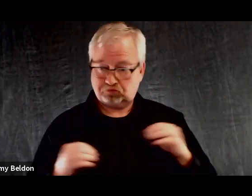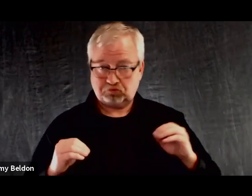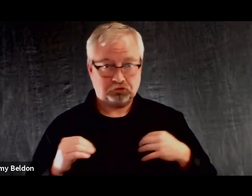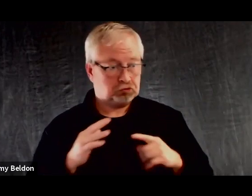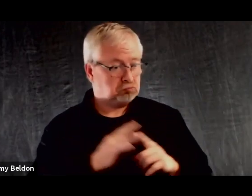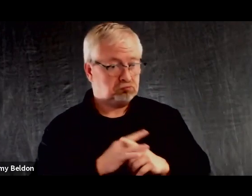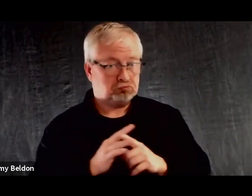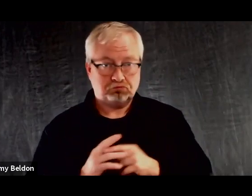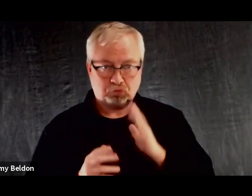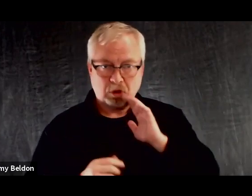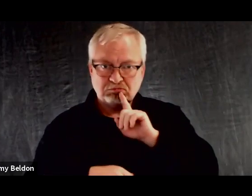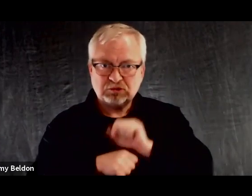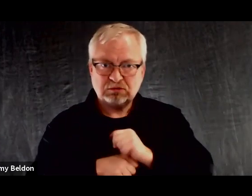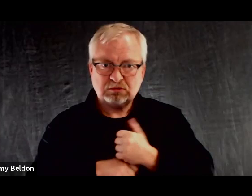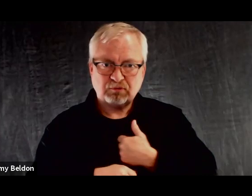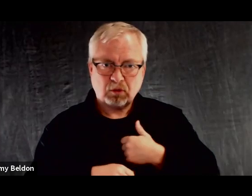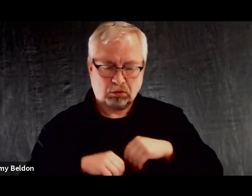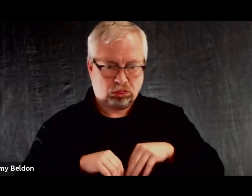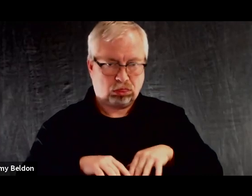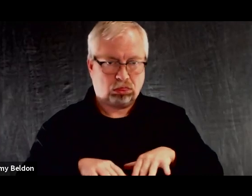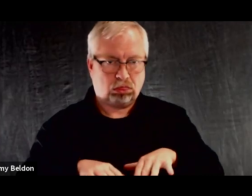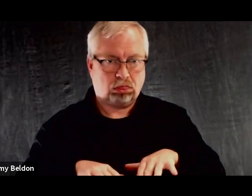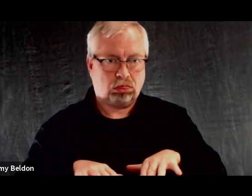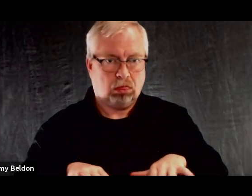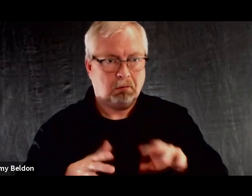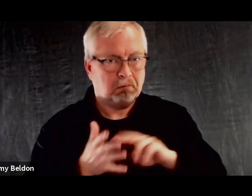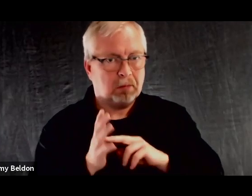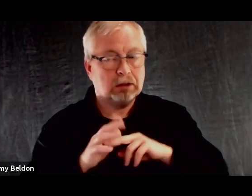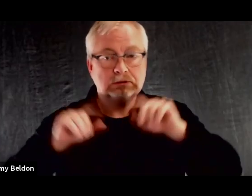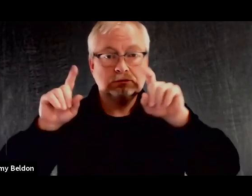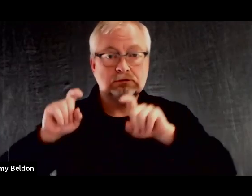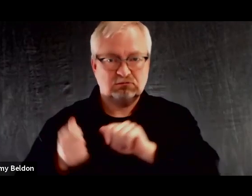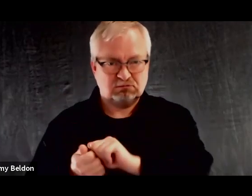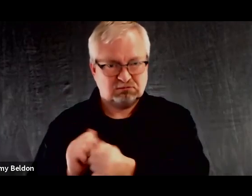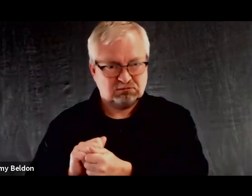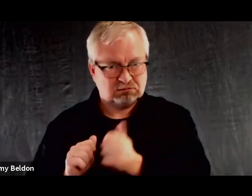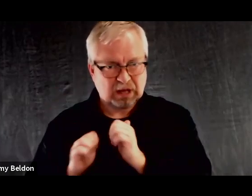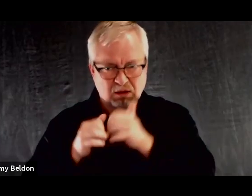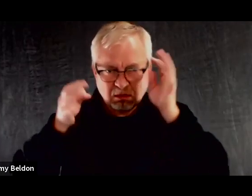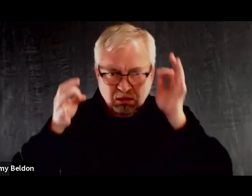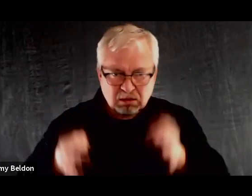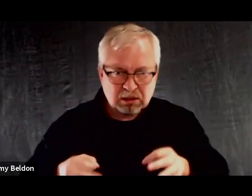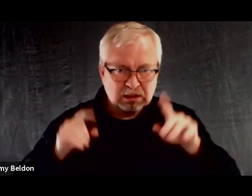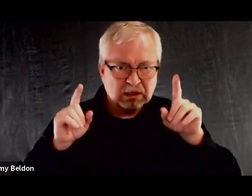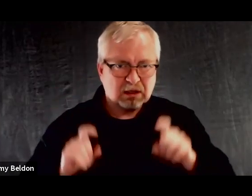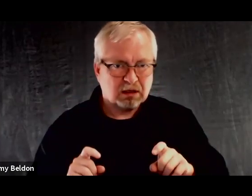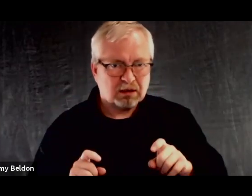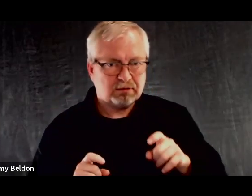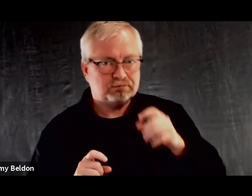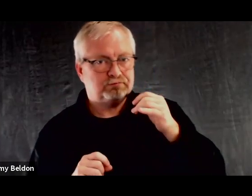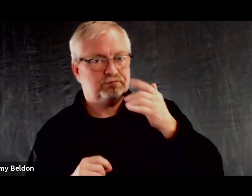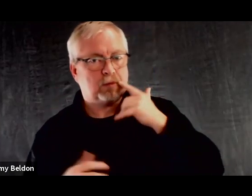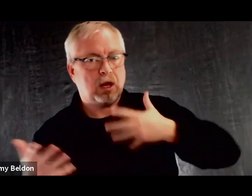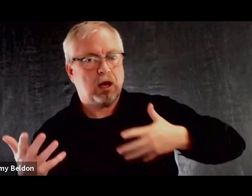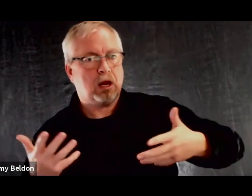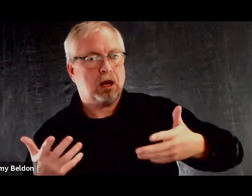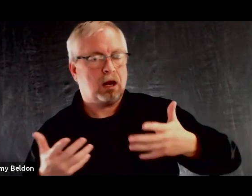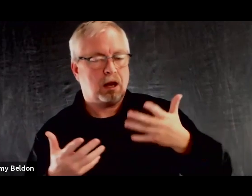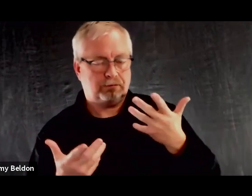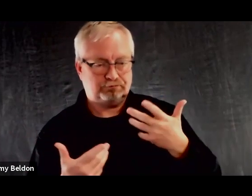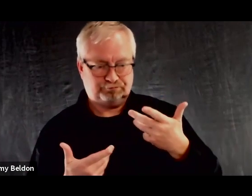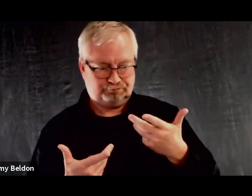testing criteria and you're going to go after these, you know, invisible spreaders more aggressively? I'm going to ask Chris